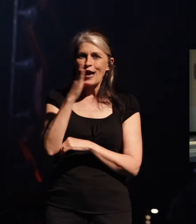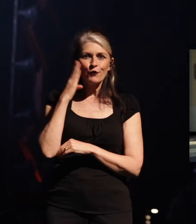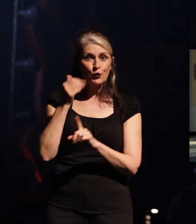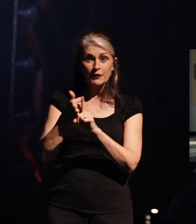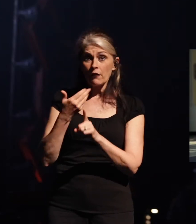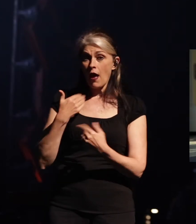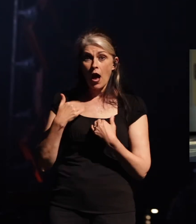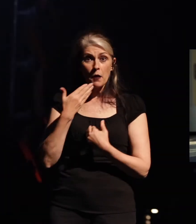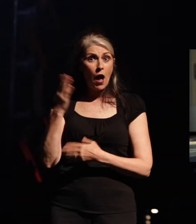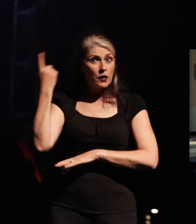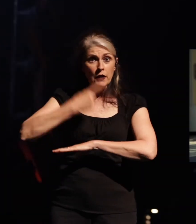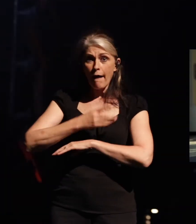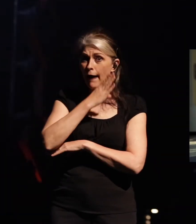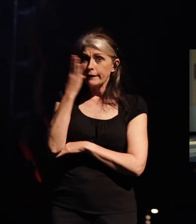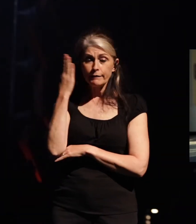day.